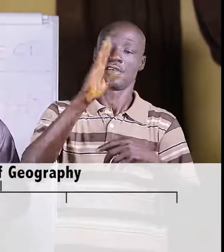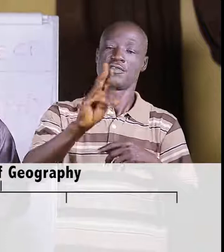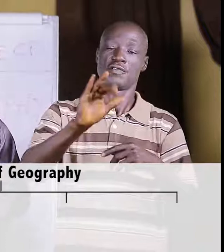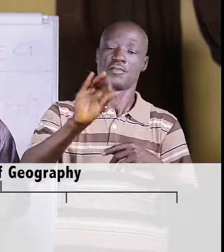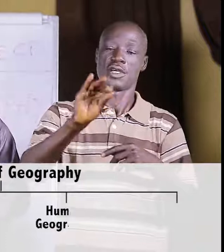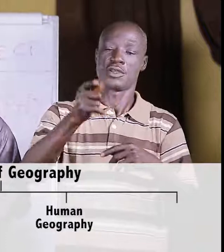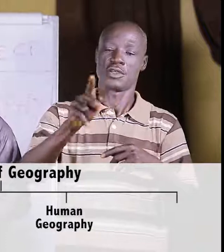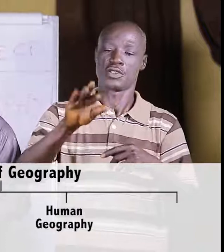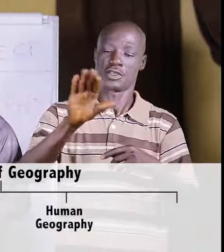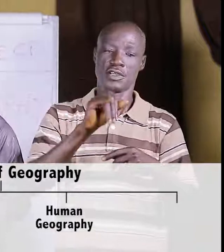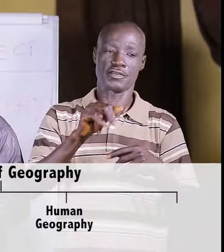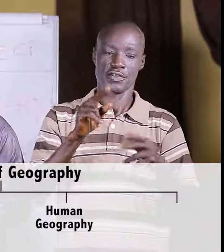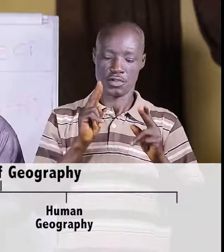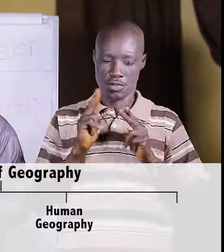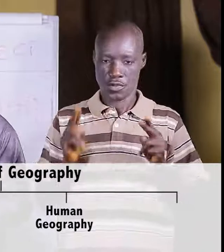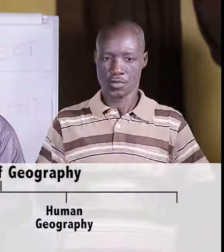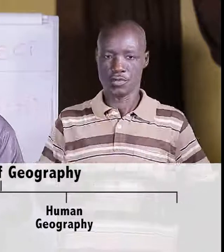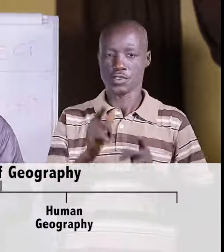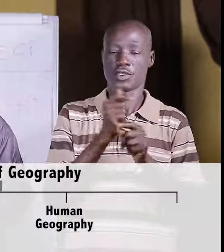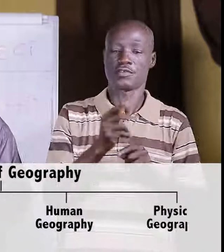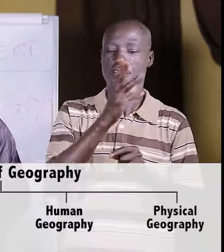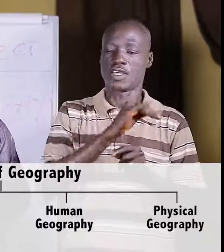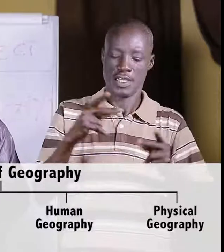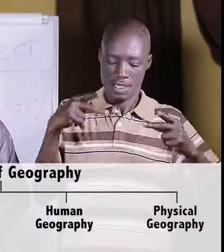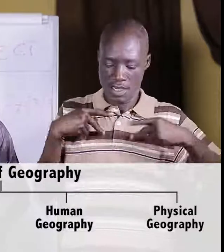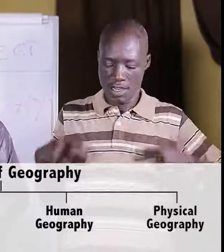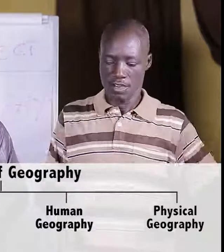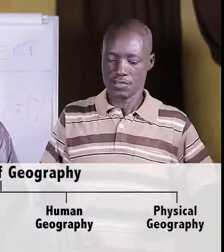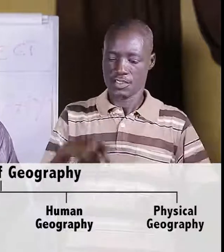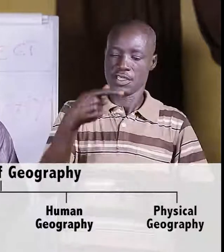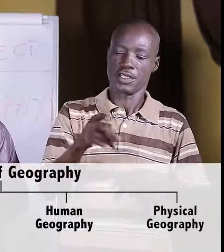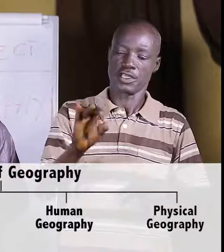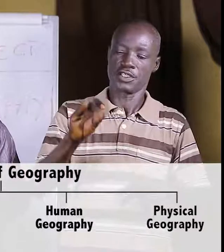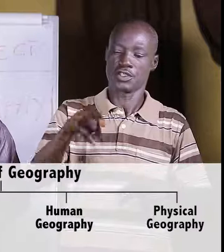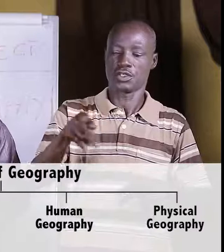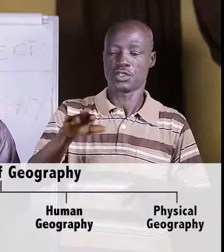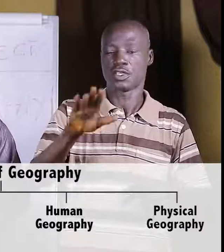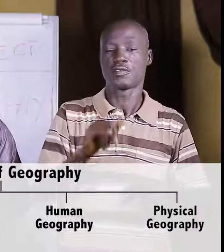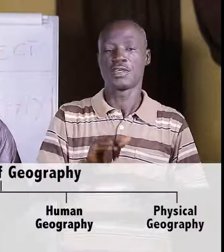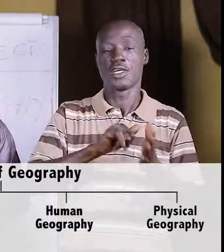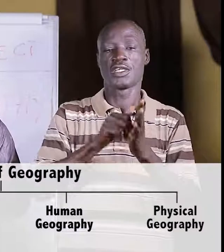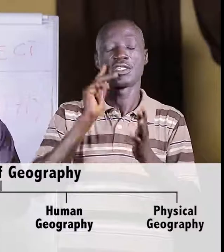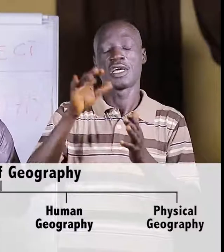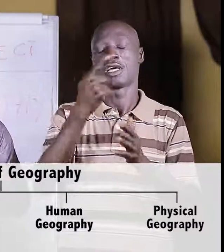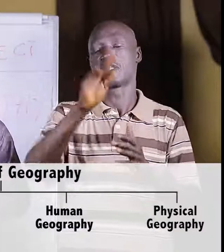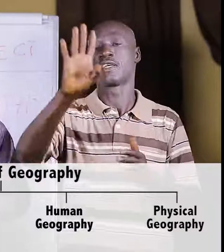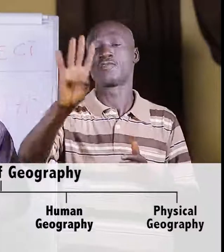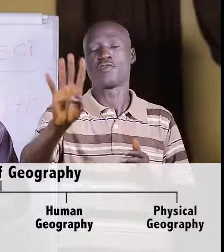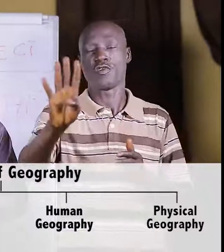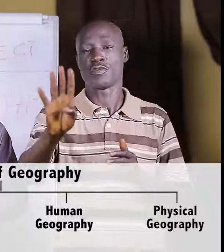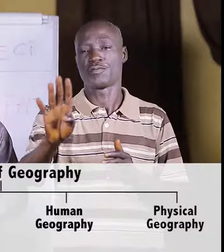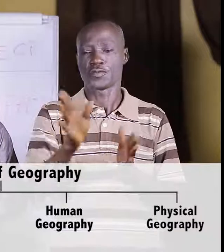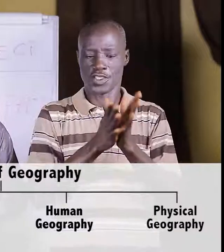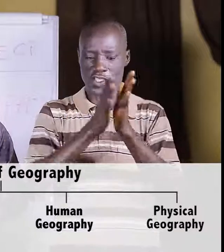biogeography, human geography, and physical geography. These are the 4